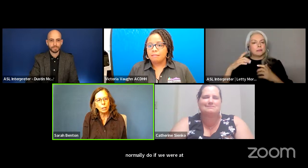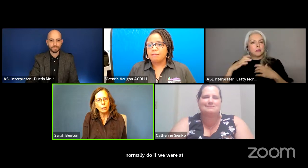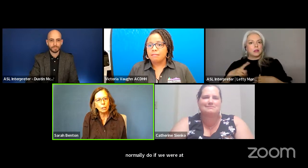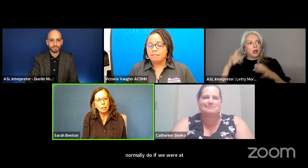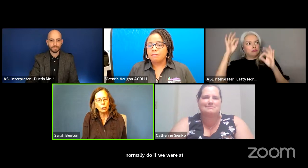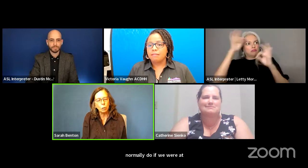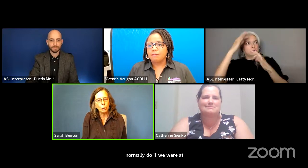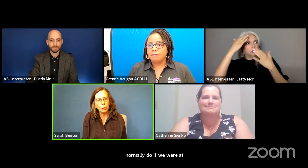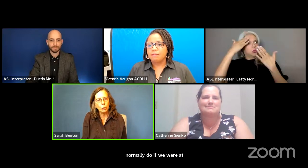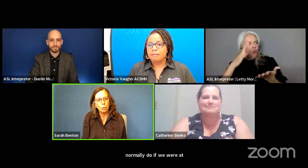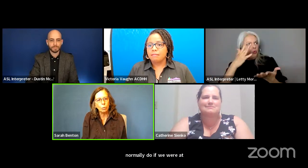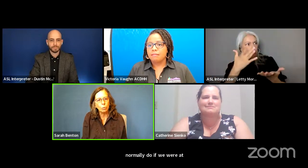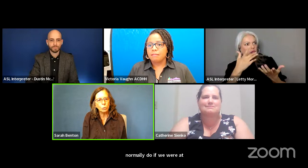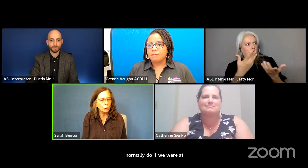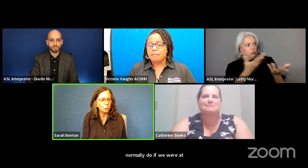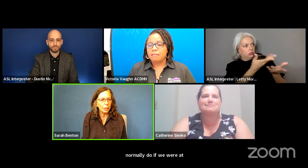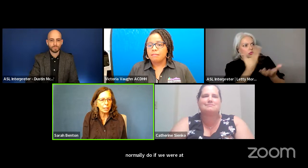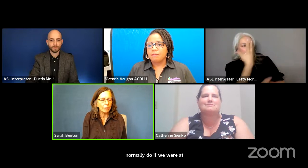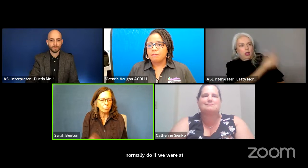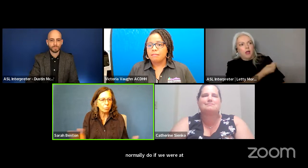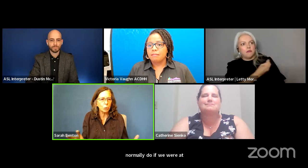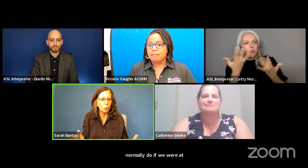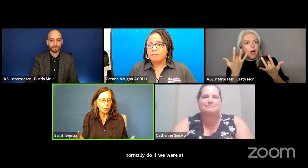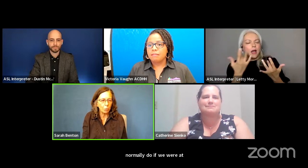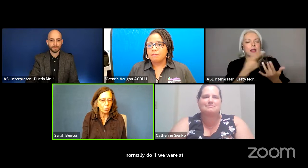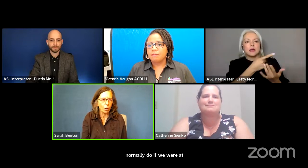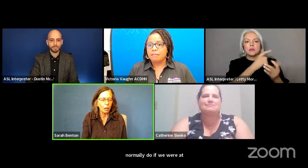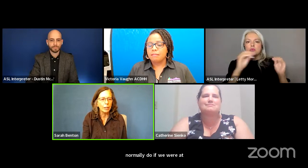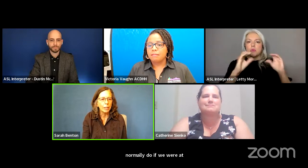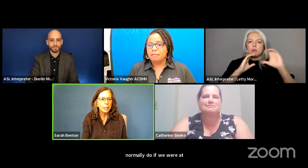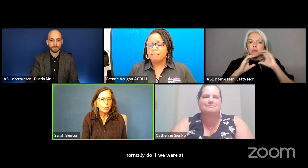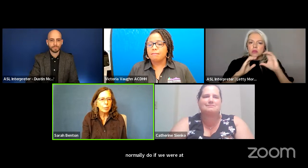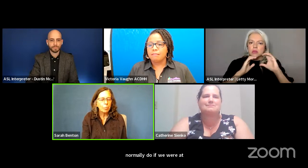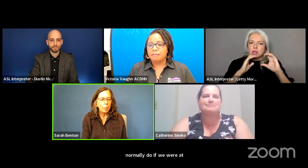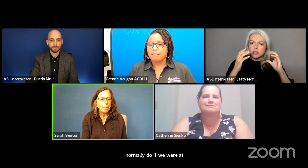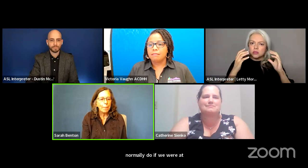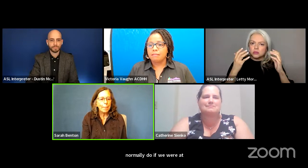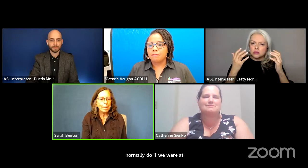of what the interpreter was doing, and then poof, they were gone.